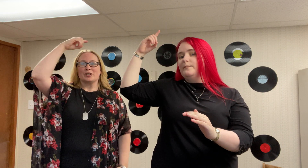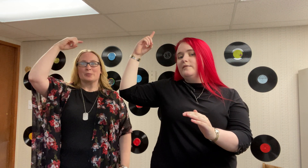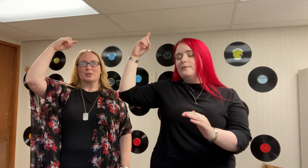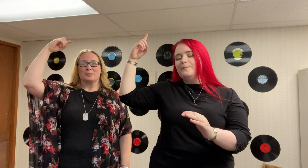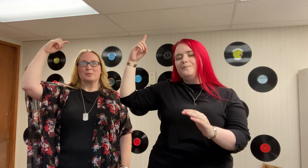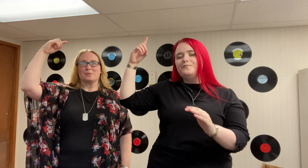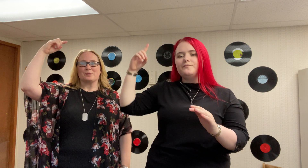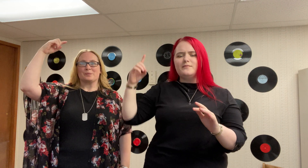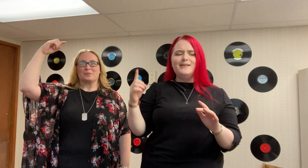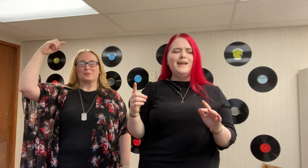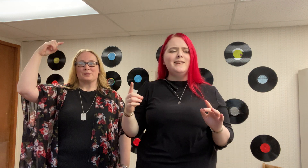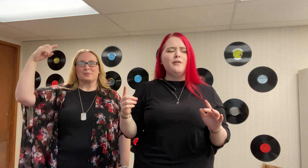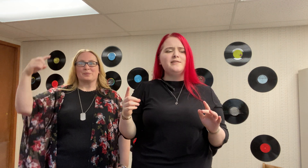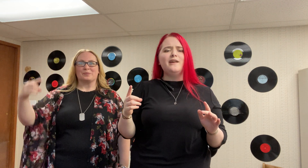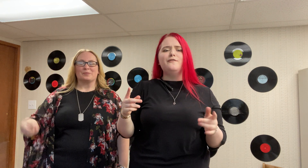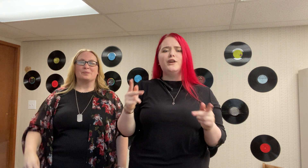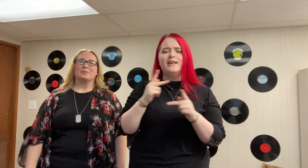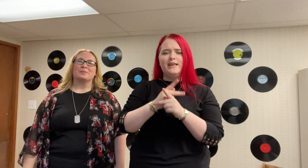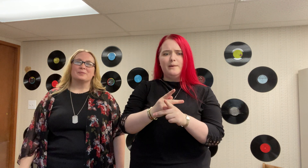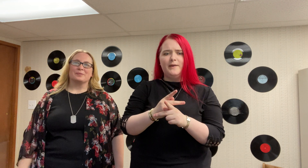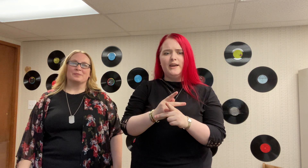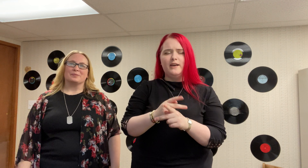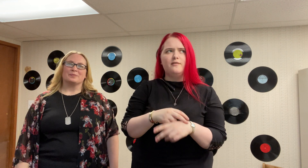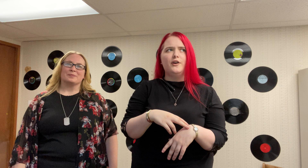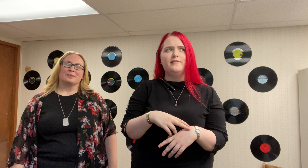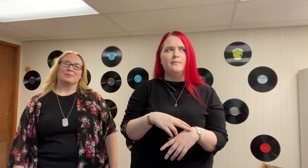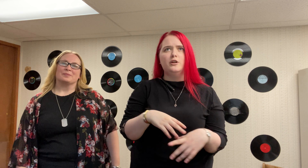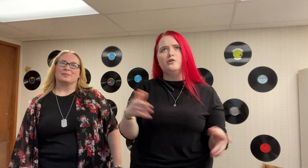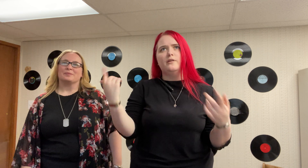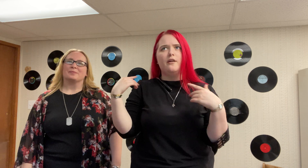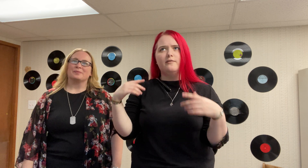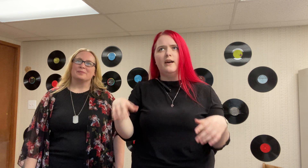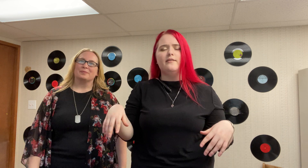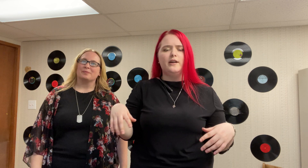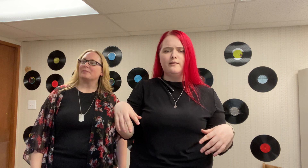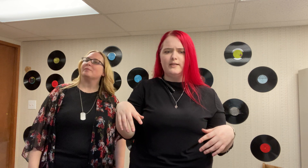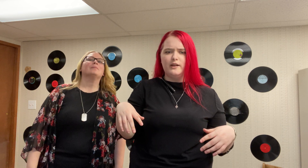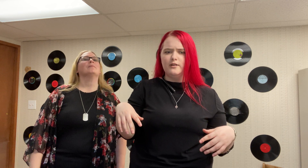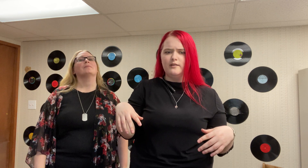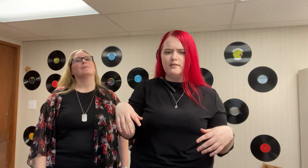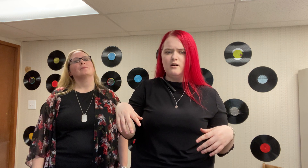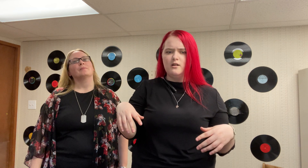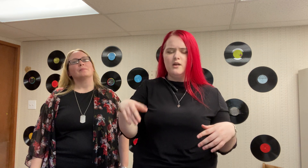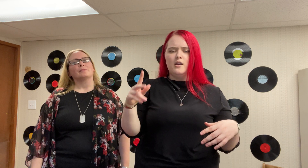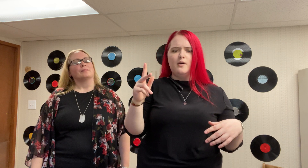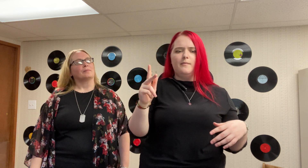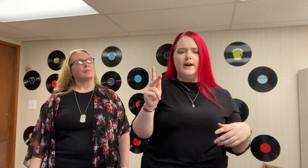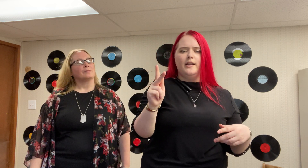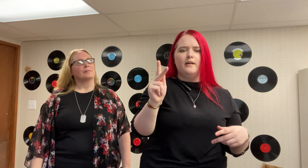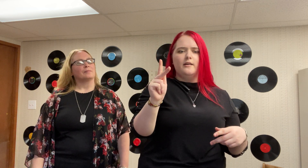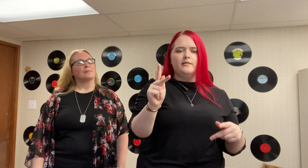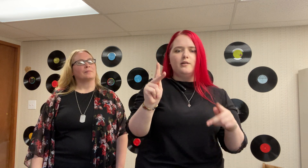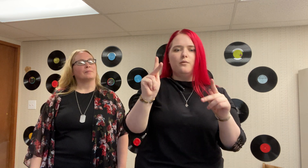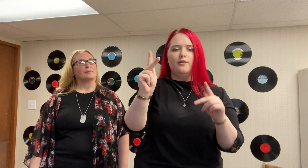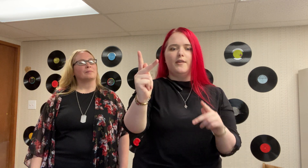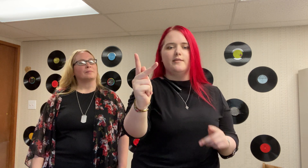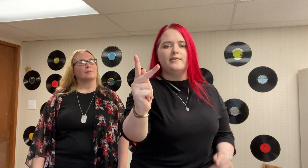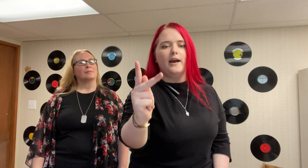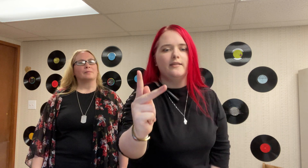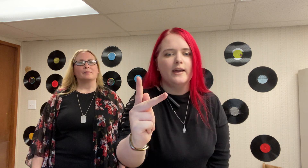dreams. Now the sign for keeping is very similar to another sign that I use later in the song. But so the sign